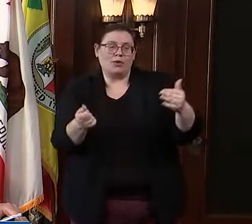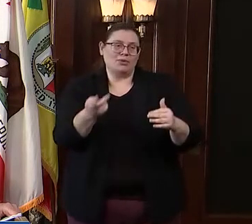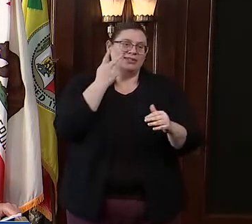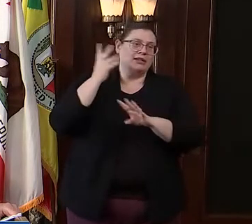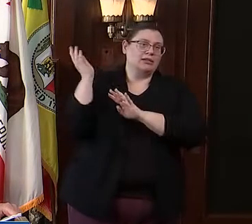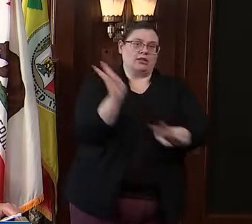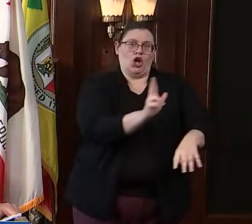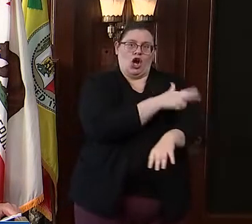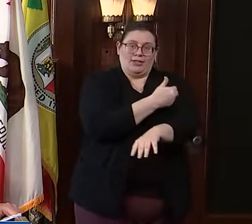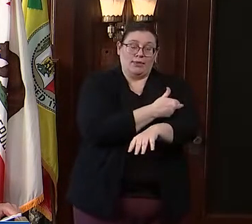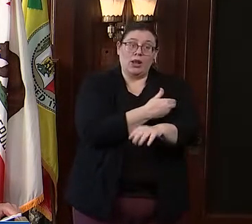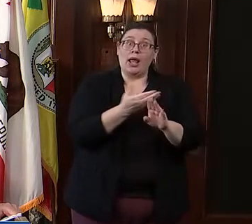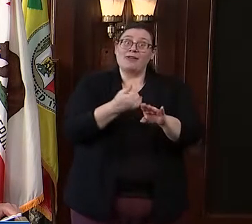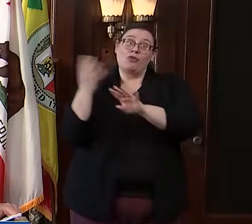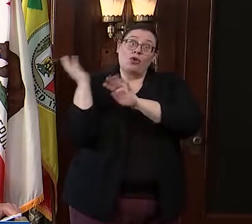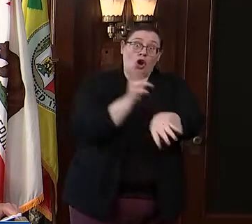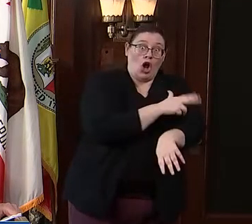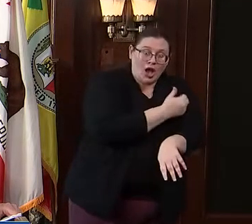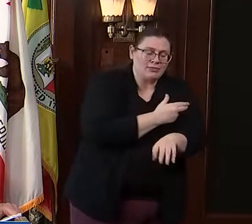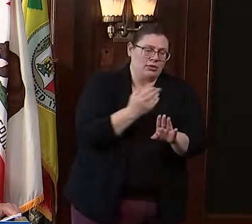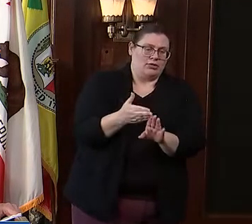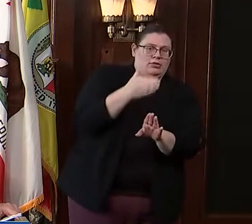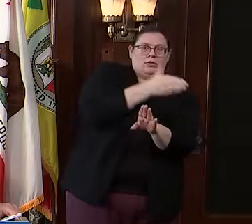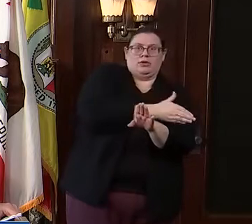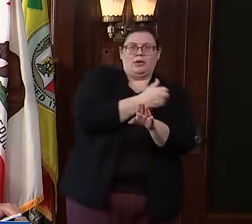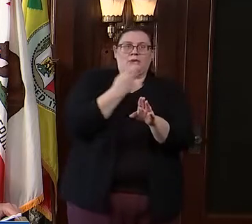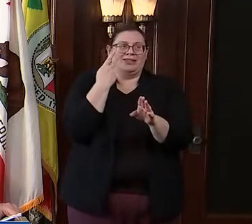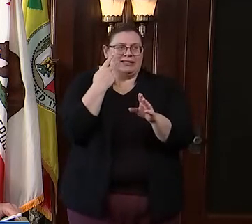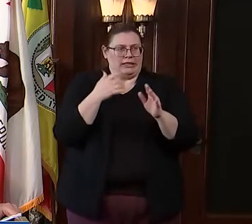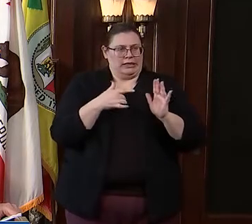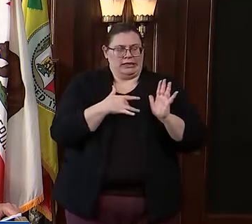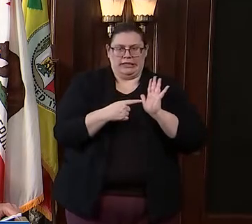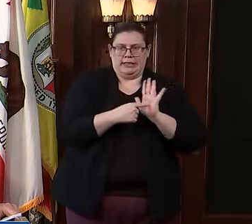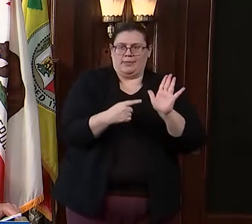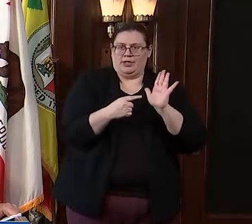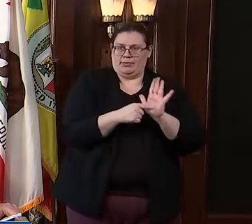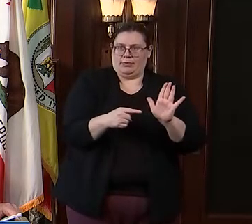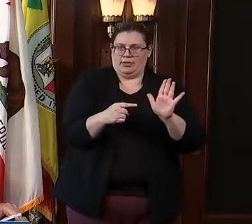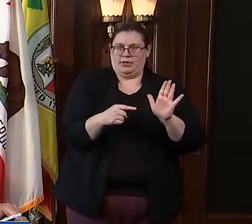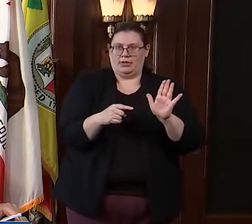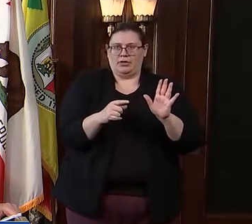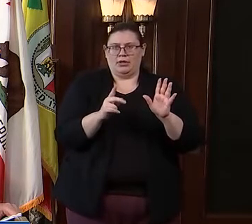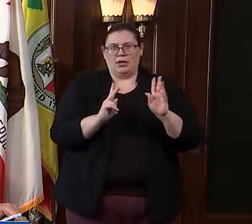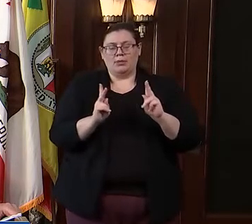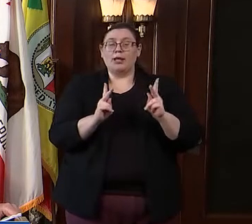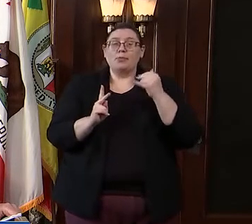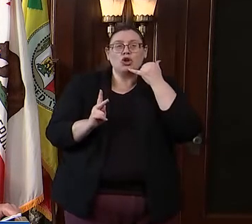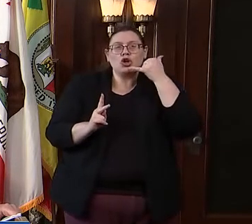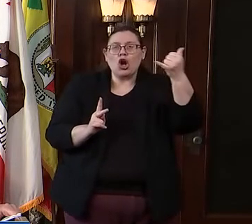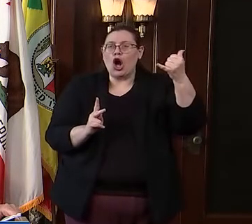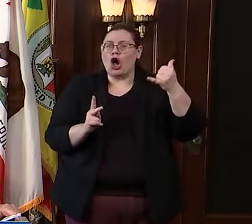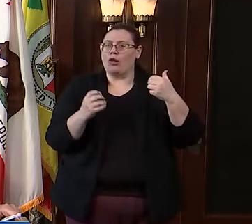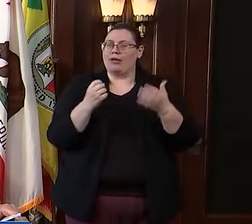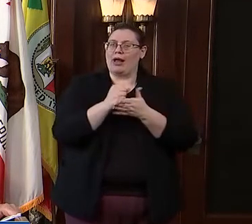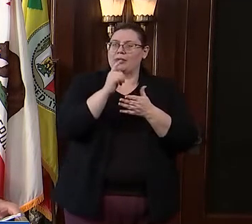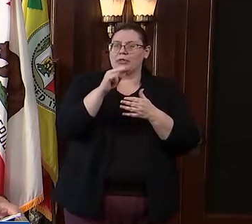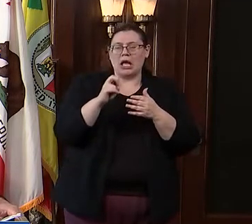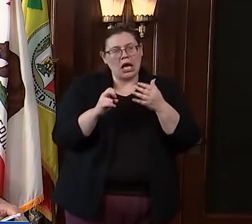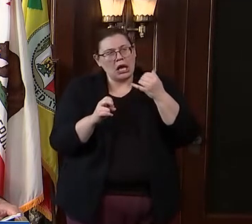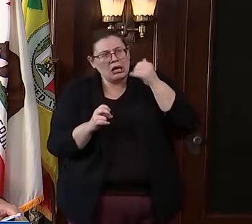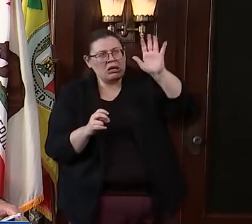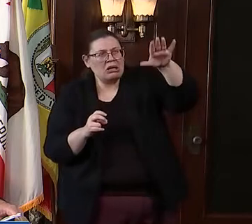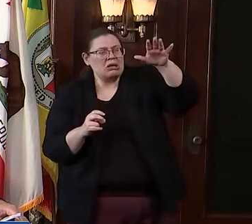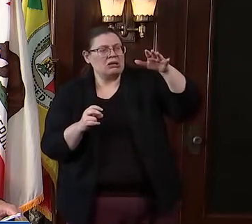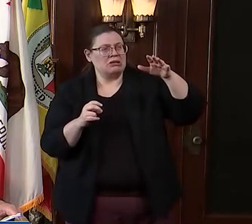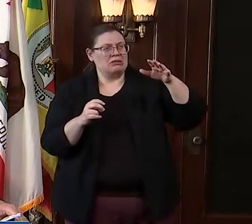hospital admissions go up, we track even the symptoms that people are saying they have when they call helplines with some of our